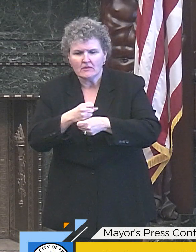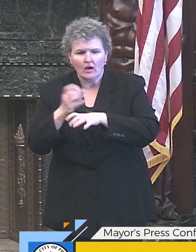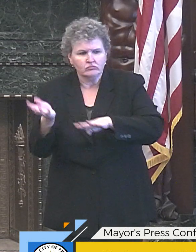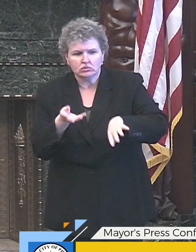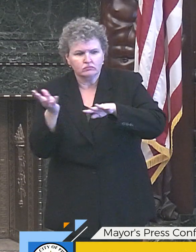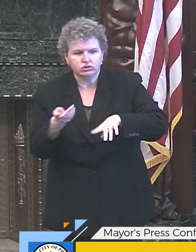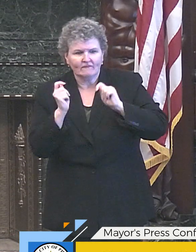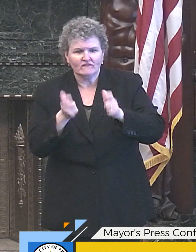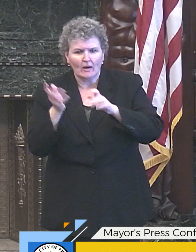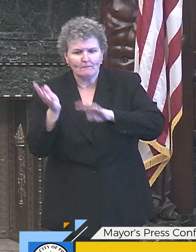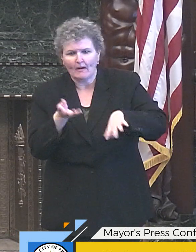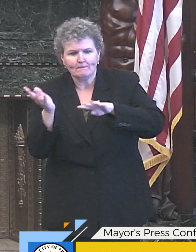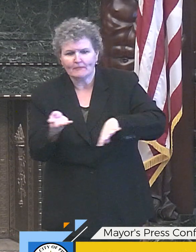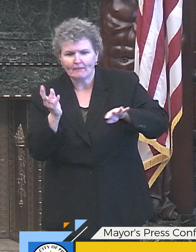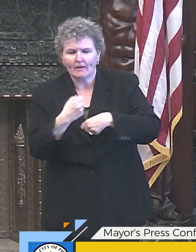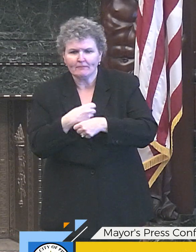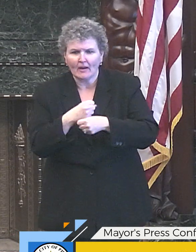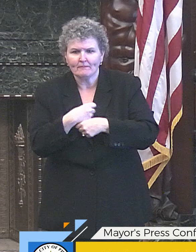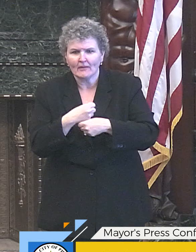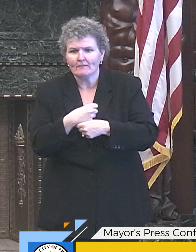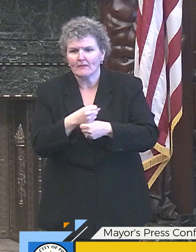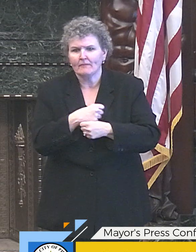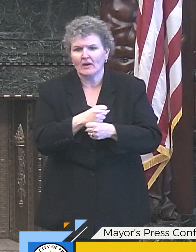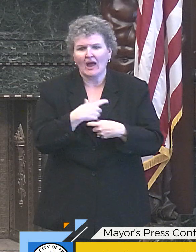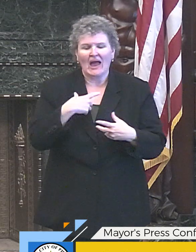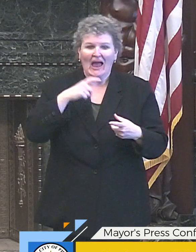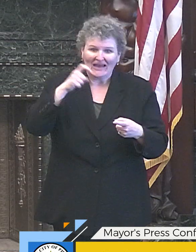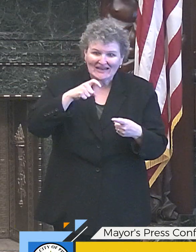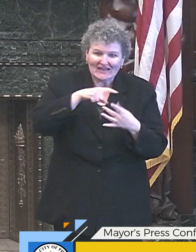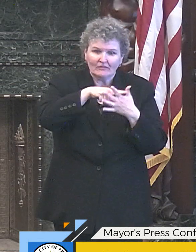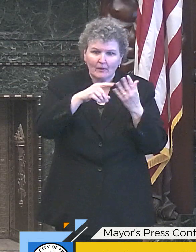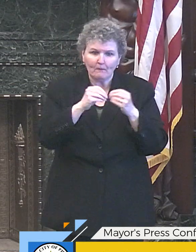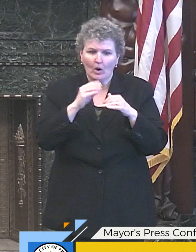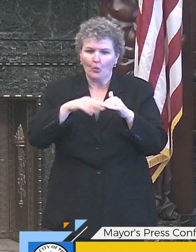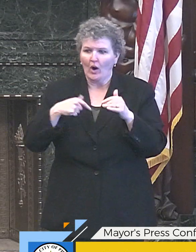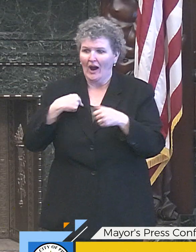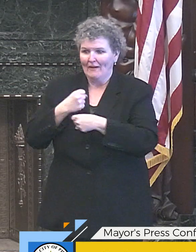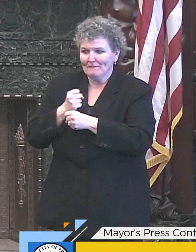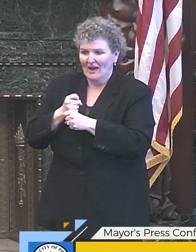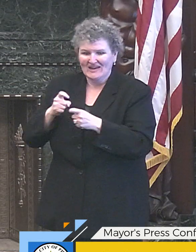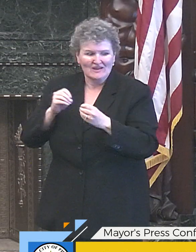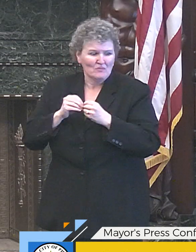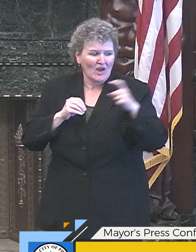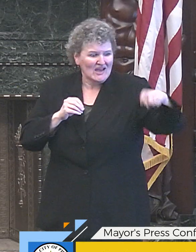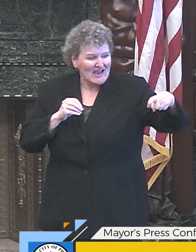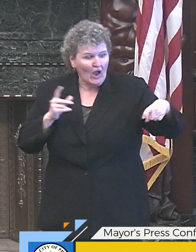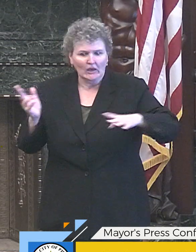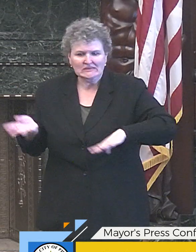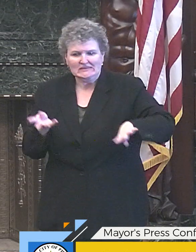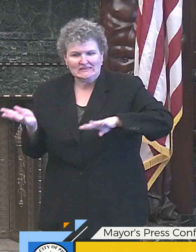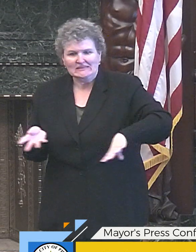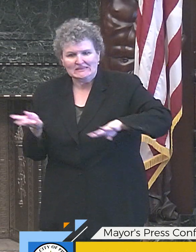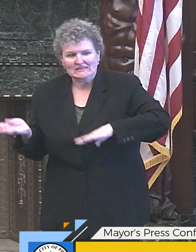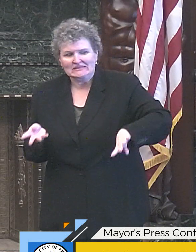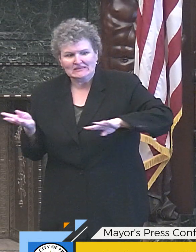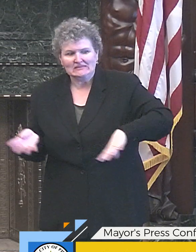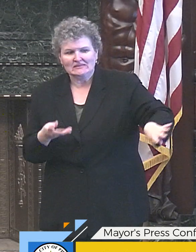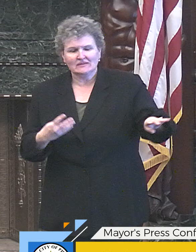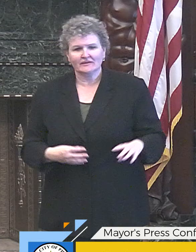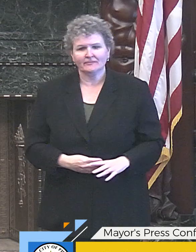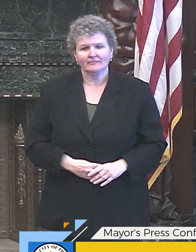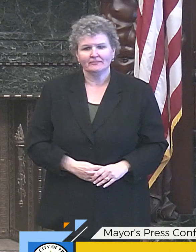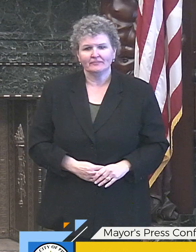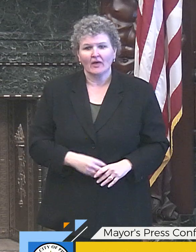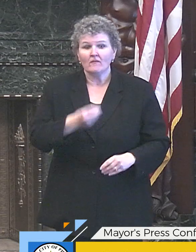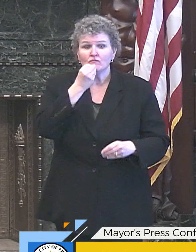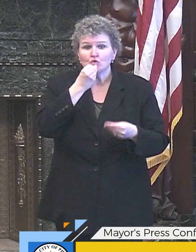the need is greater than the production is going to be able to meet. Okay, and then last question, turning to food distribution sites, I'm